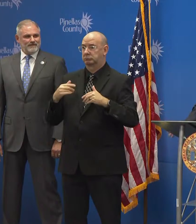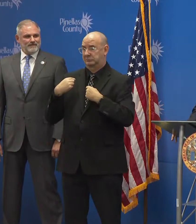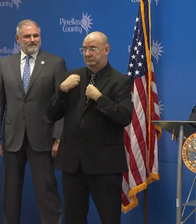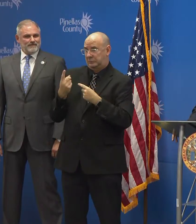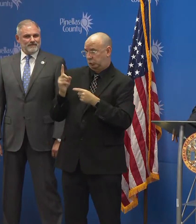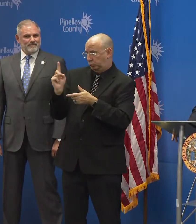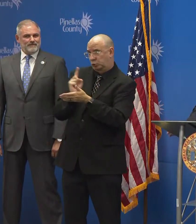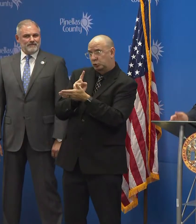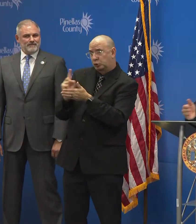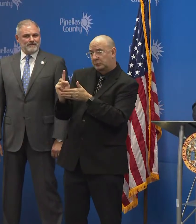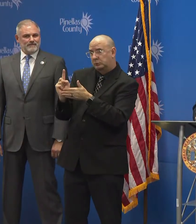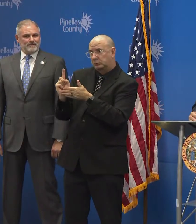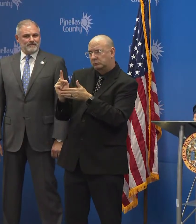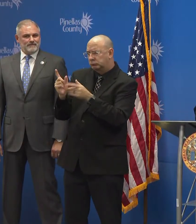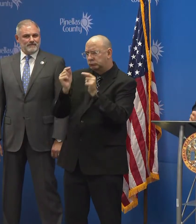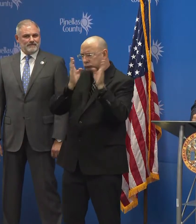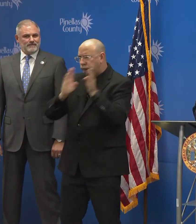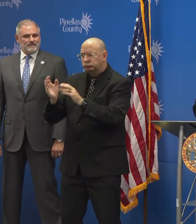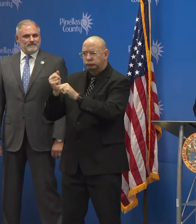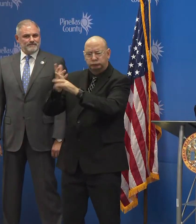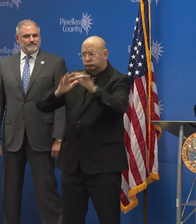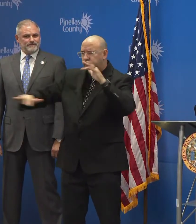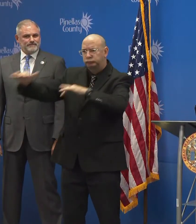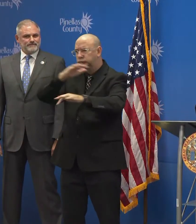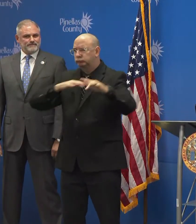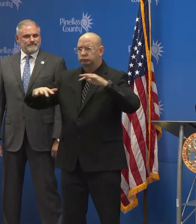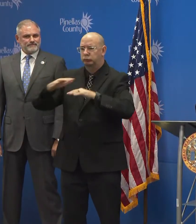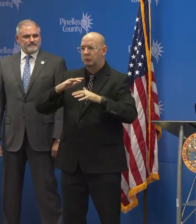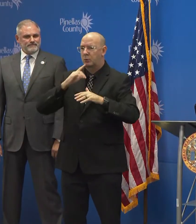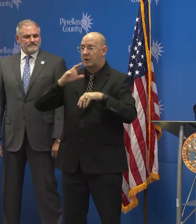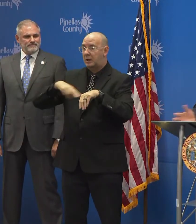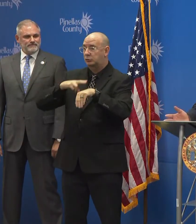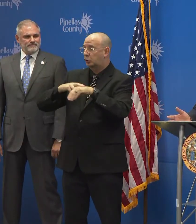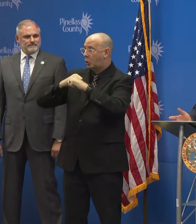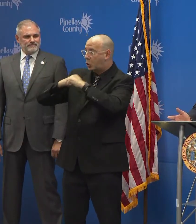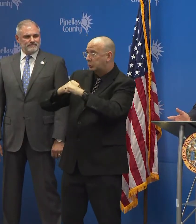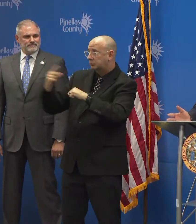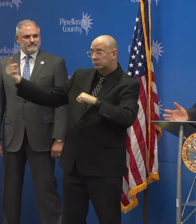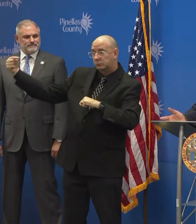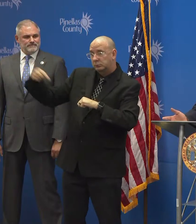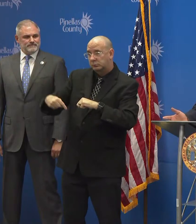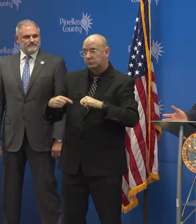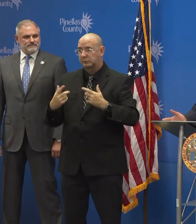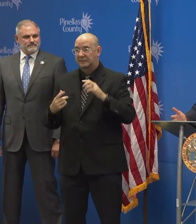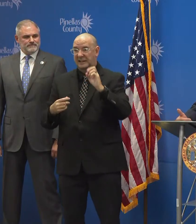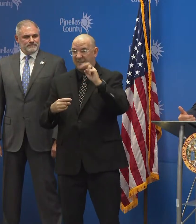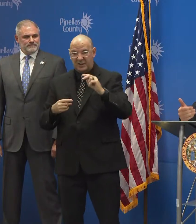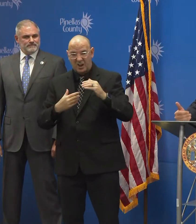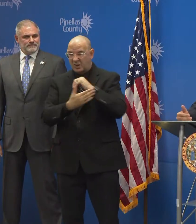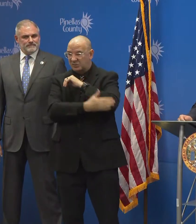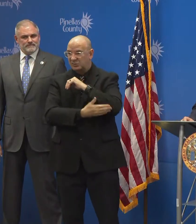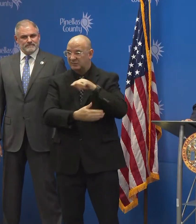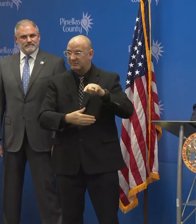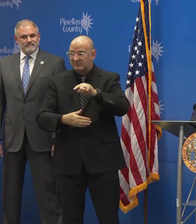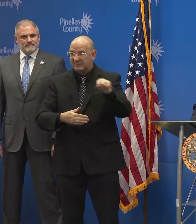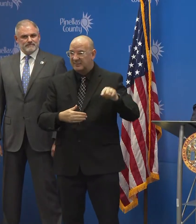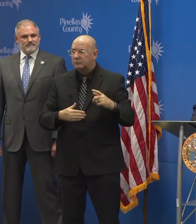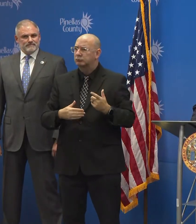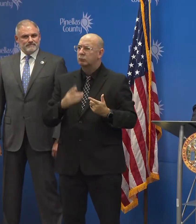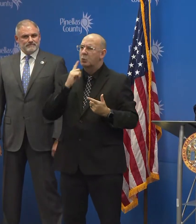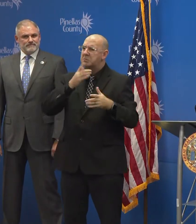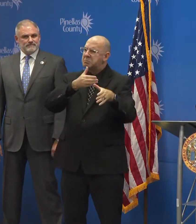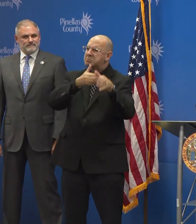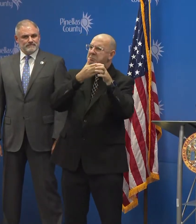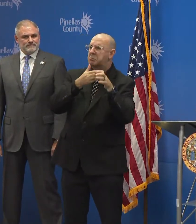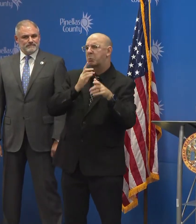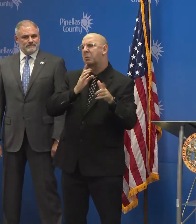we declared a state of emergency. We have the National Guard, but on the local level, these are scenarios that they plan for, and they're executing their